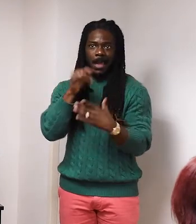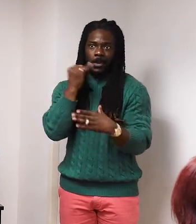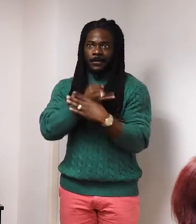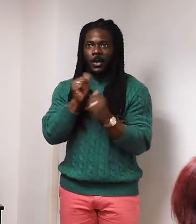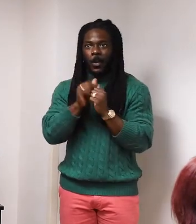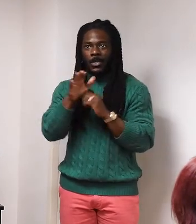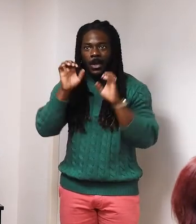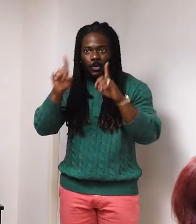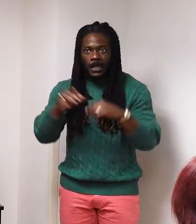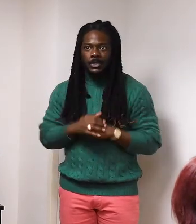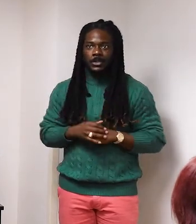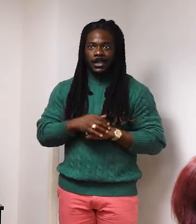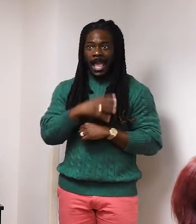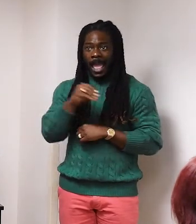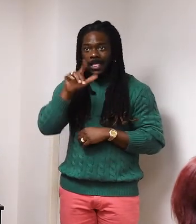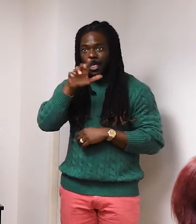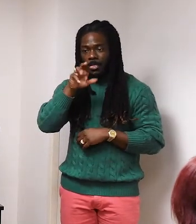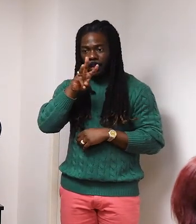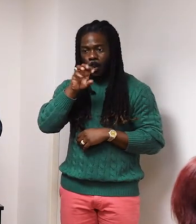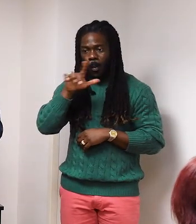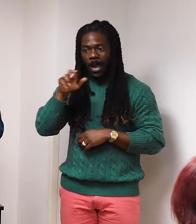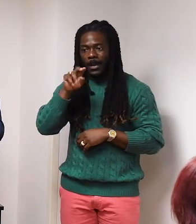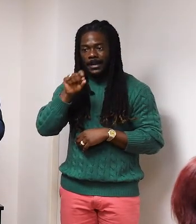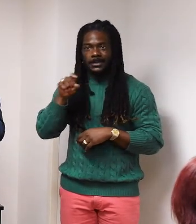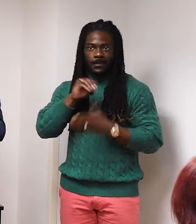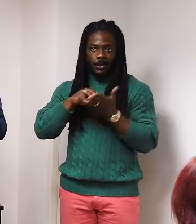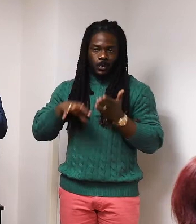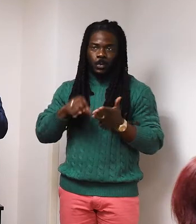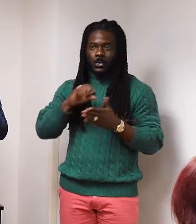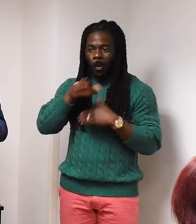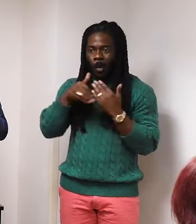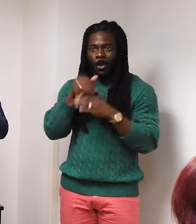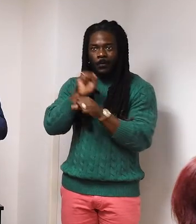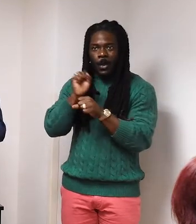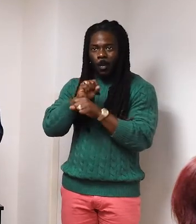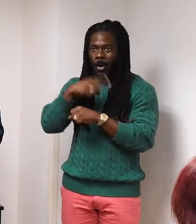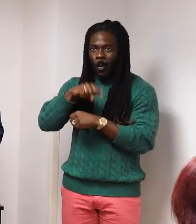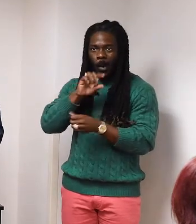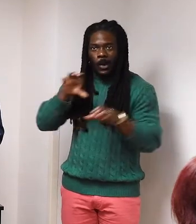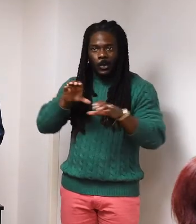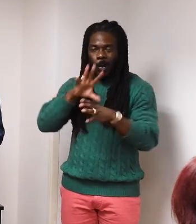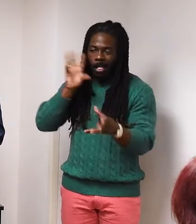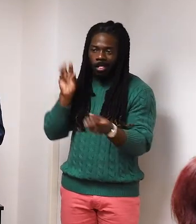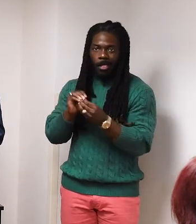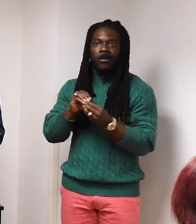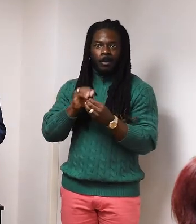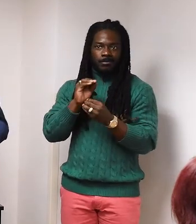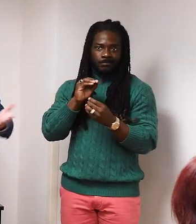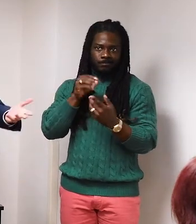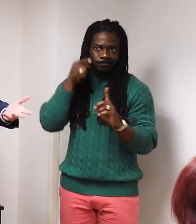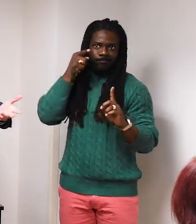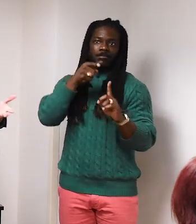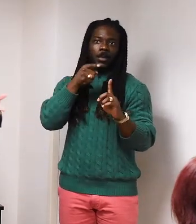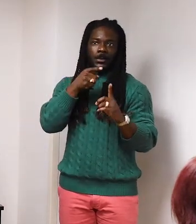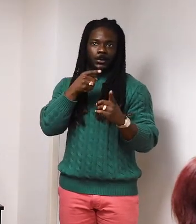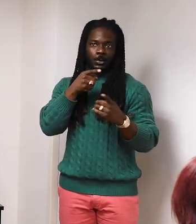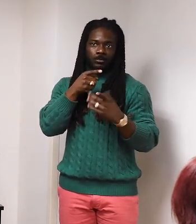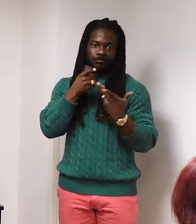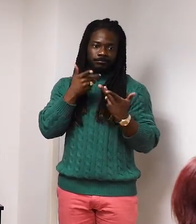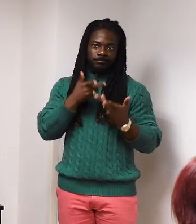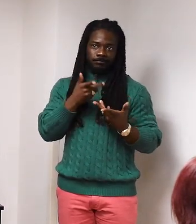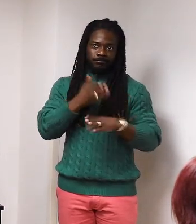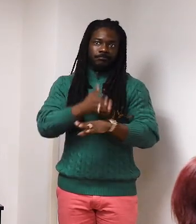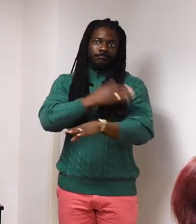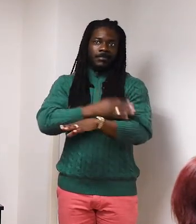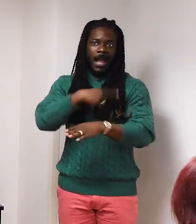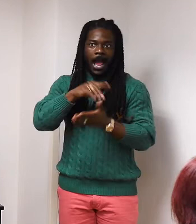achievement and the wellness of the student. So all of the work that we're doing is focused regarding the betterment of our children. So the outstanding partnerships that